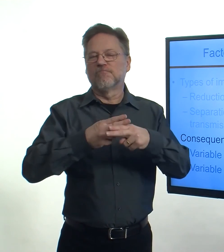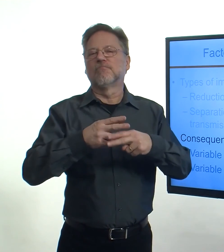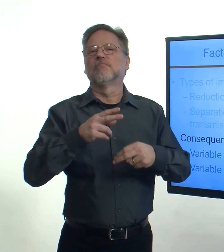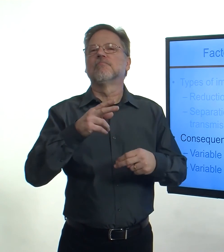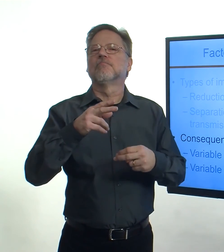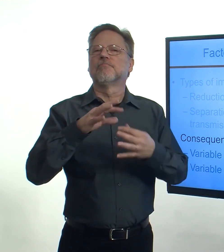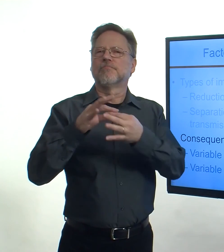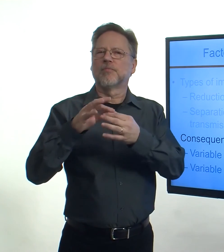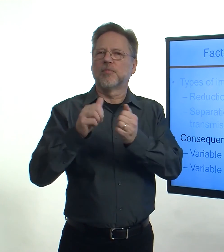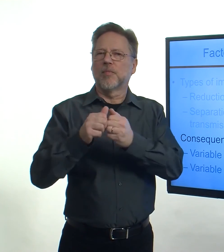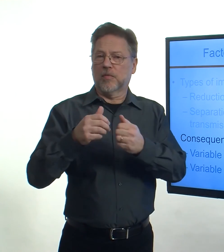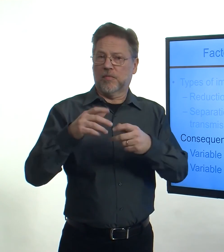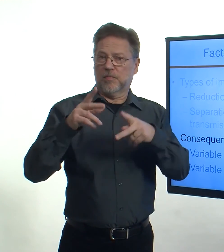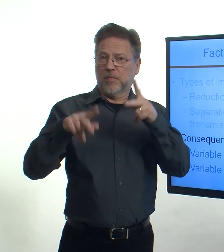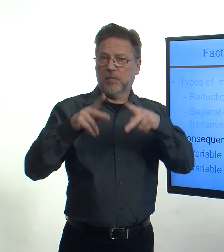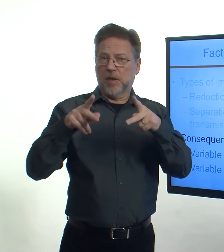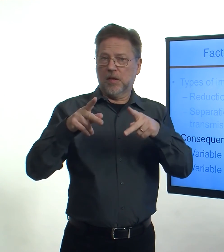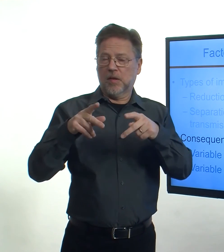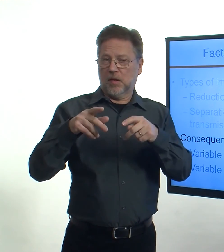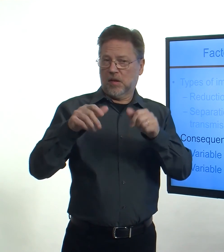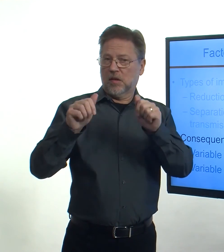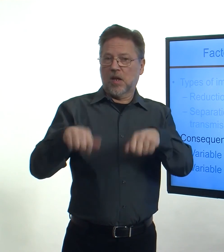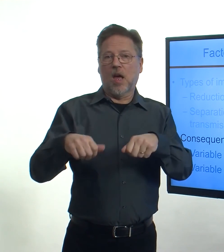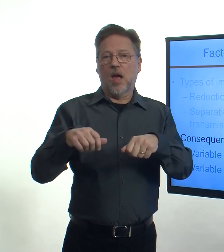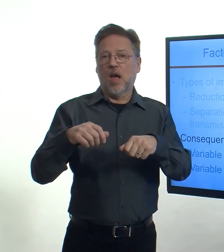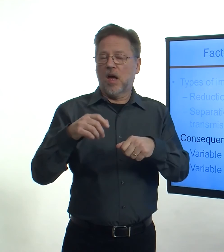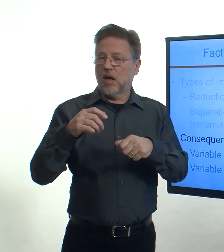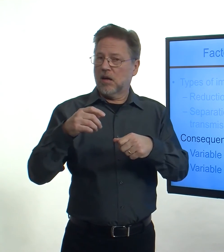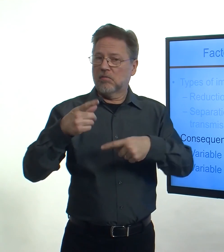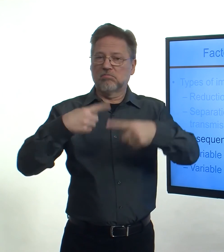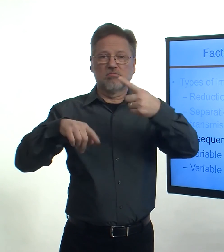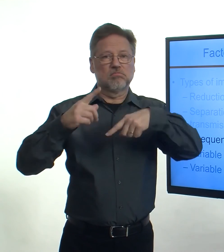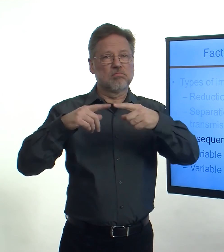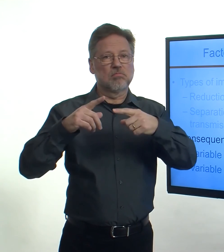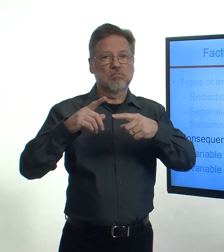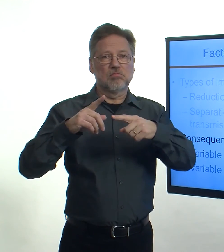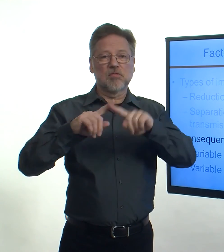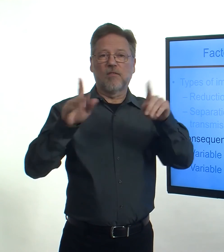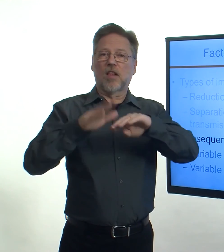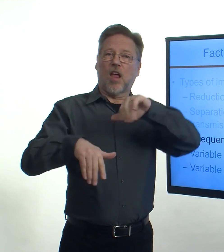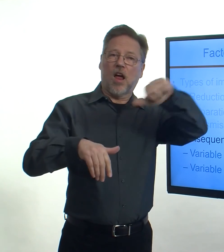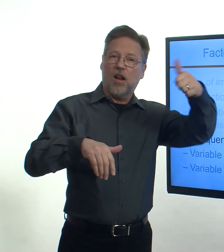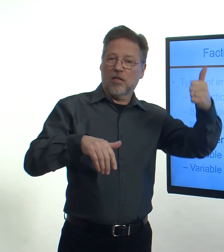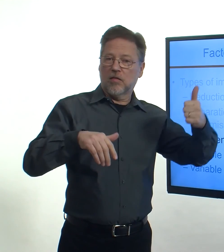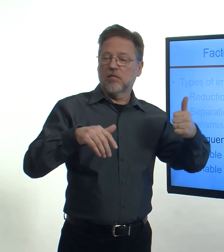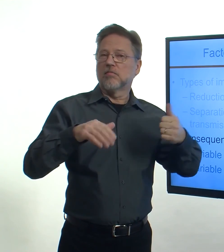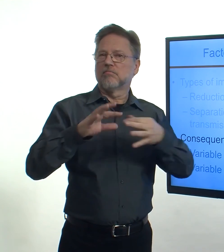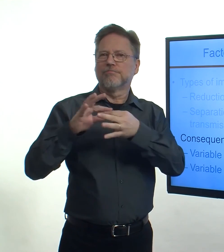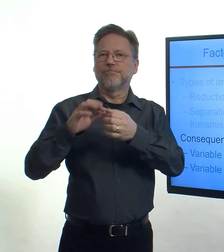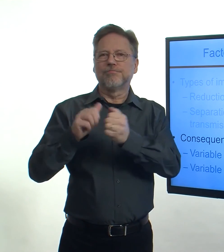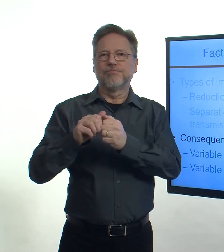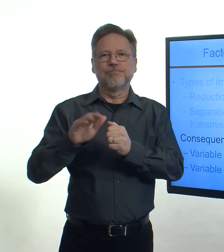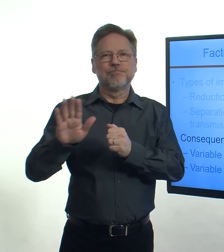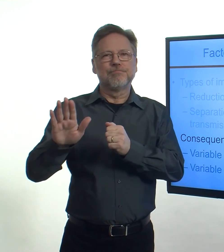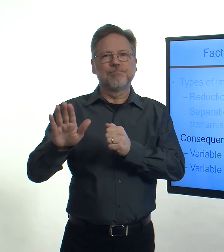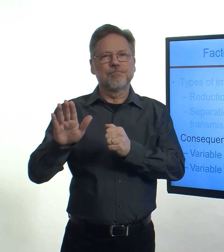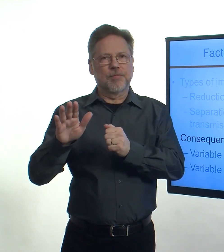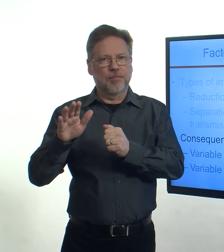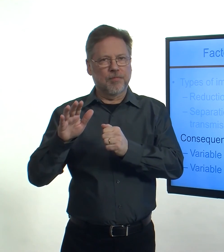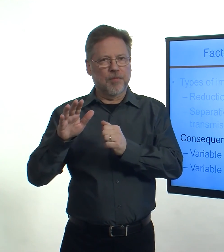Another topic that I didn't mention has to do with people who may sign differently than others within the community or dialect.